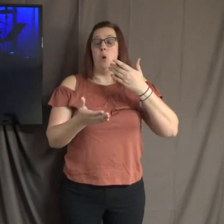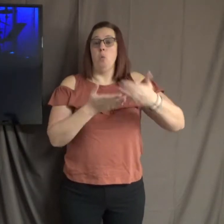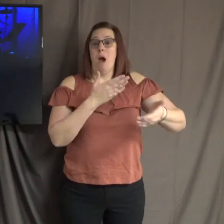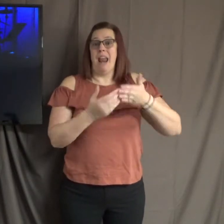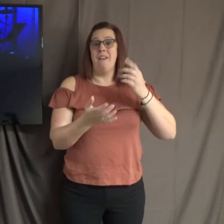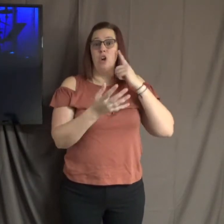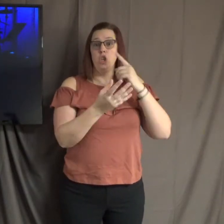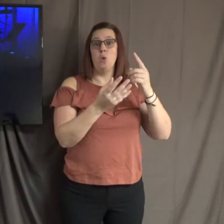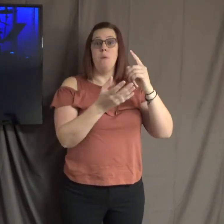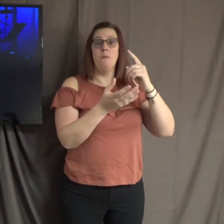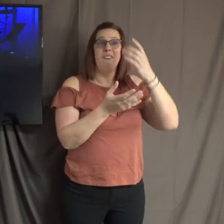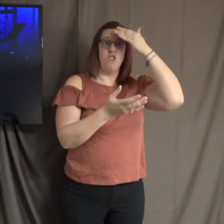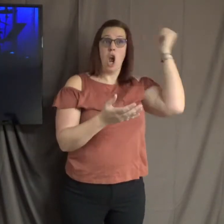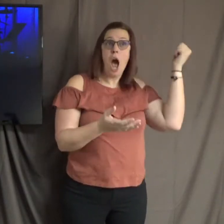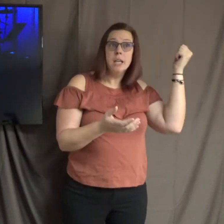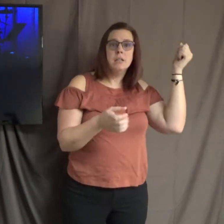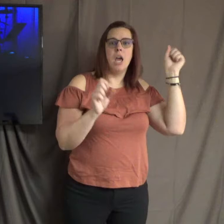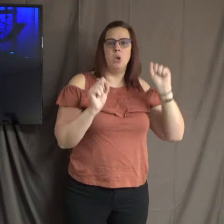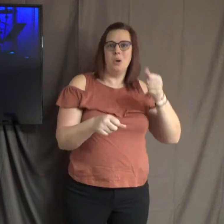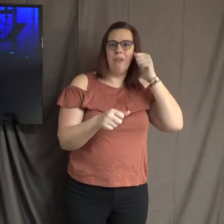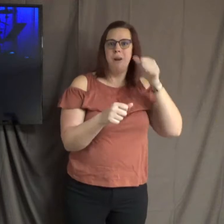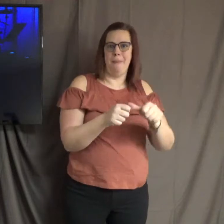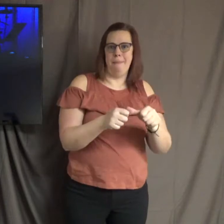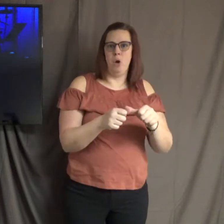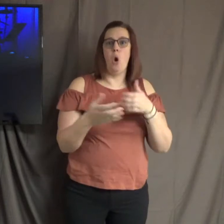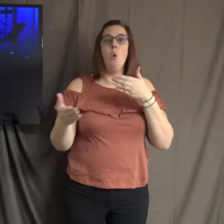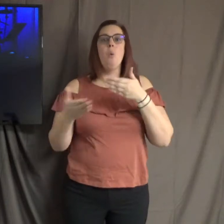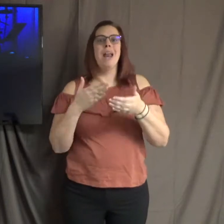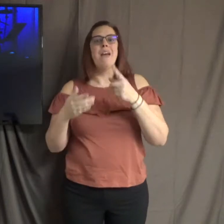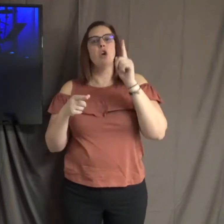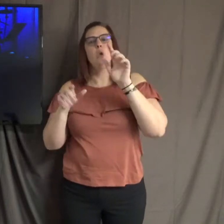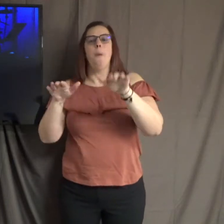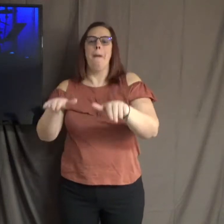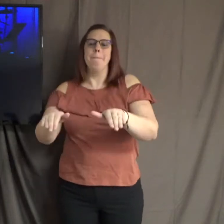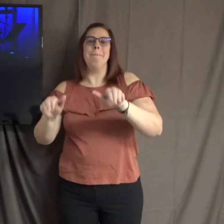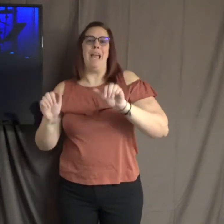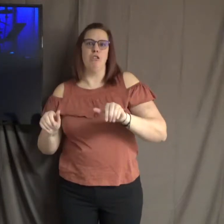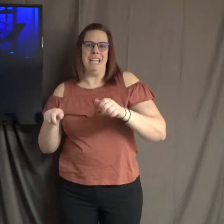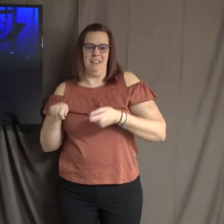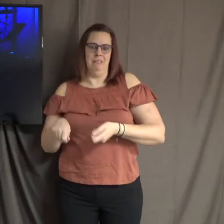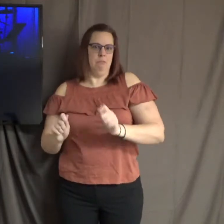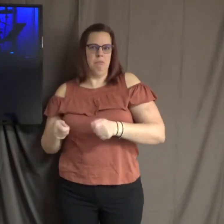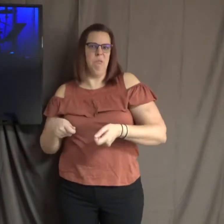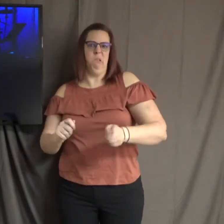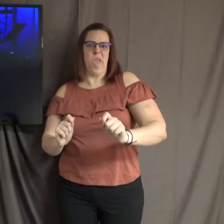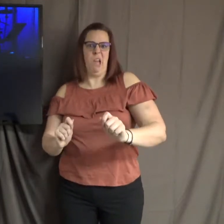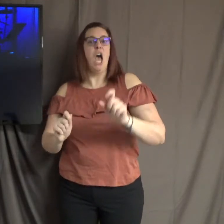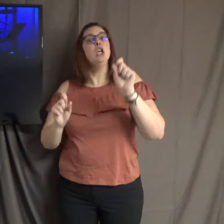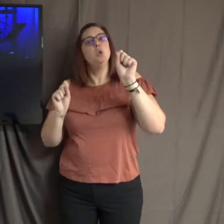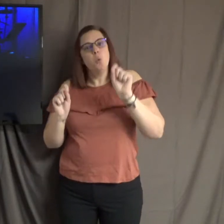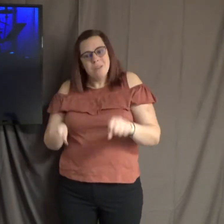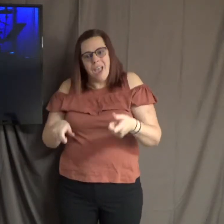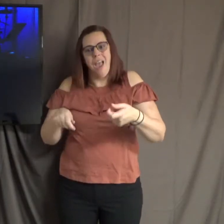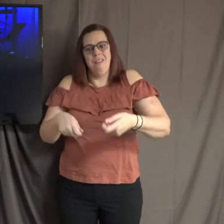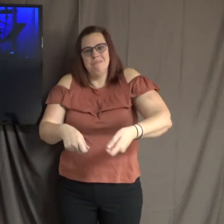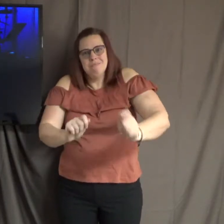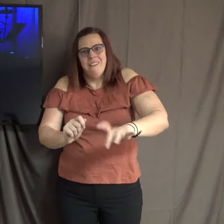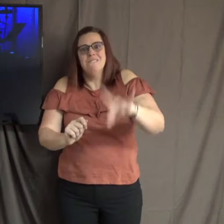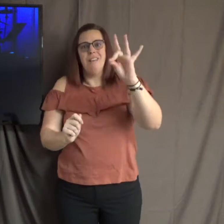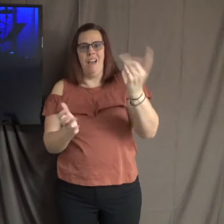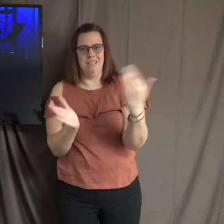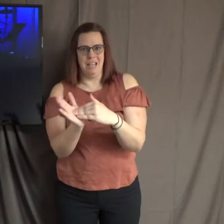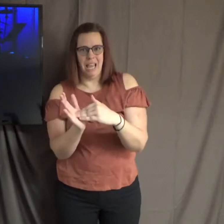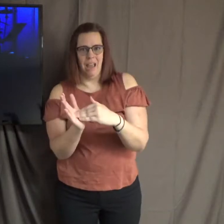have buried, you can unearth. If you are willing to look deep into your own nature, if you are willing to